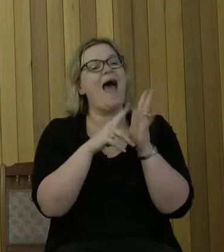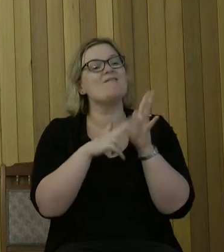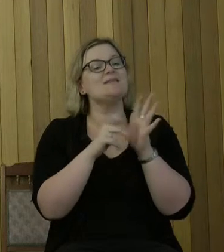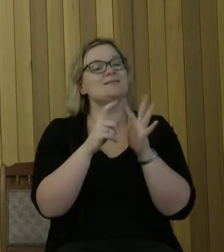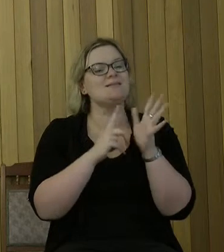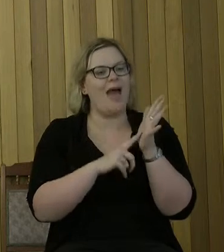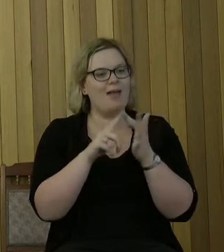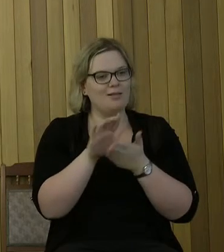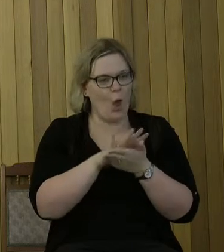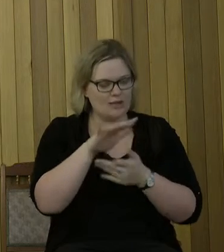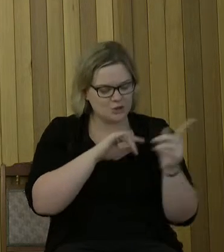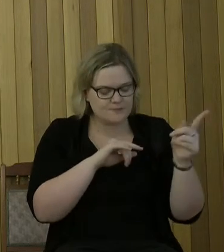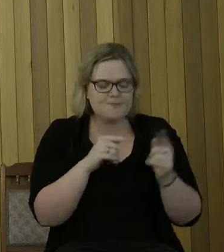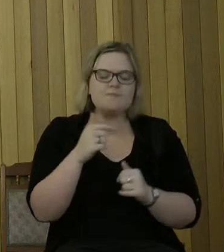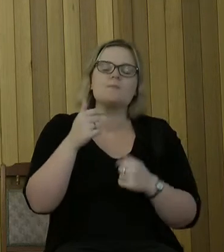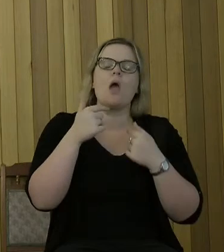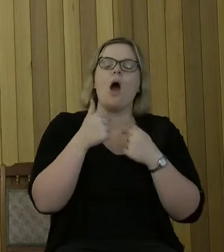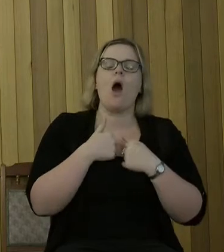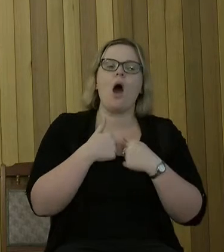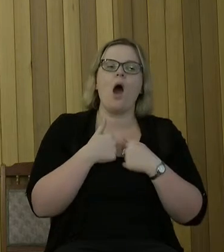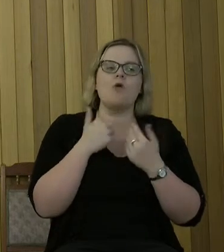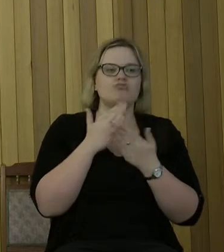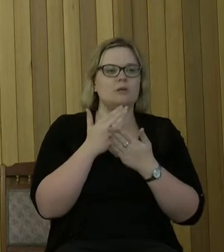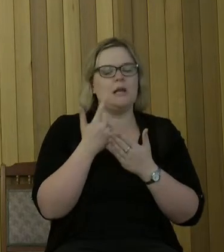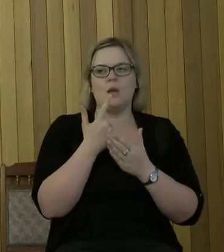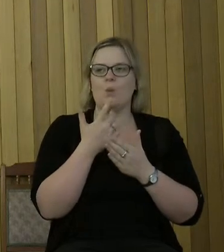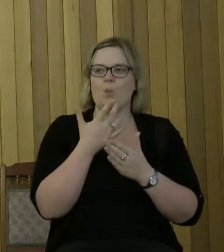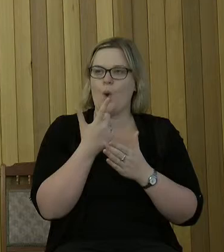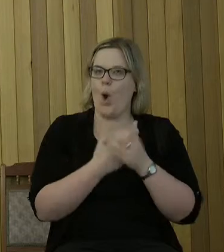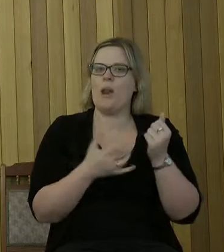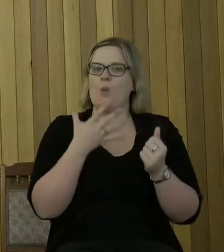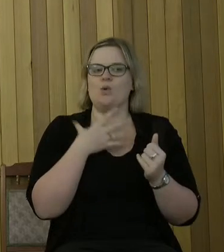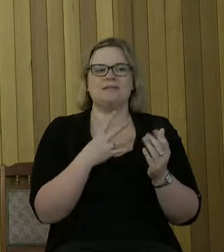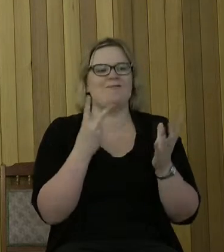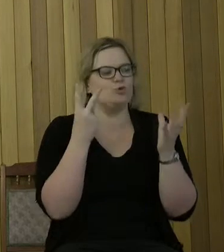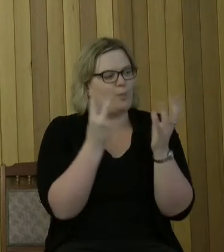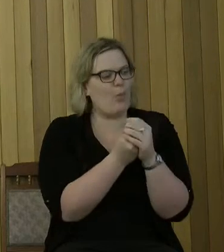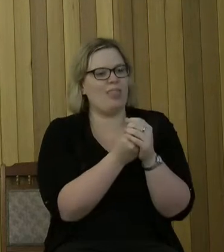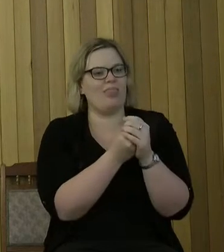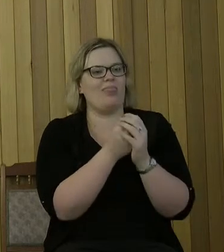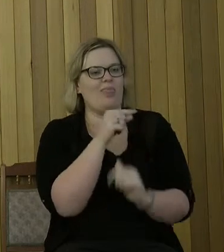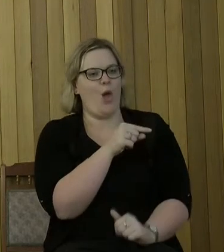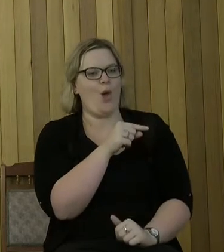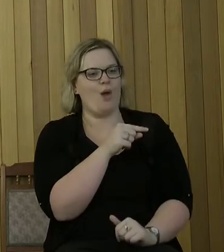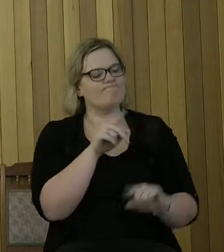And all I wanted to do was spend time with her.